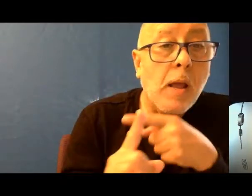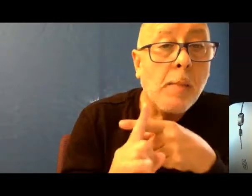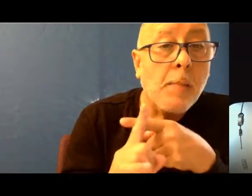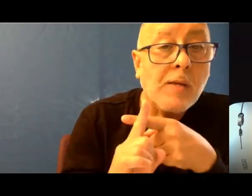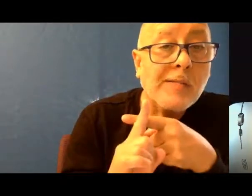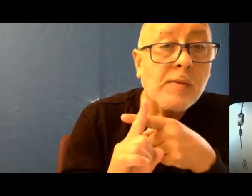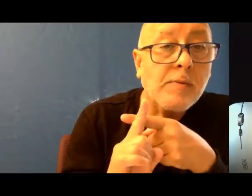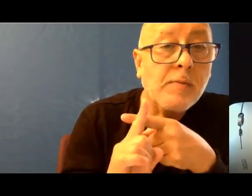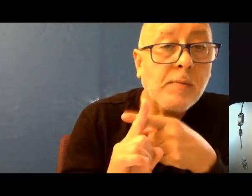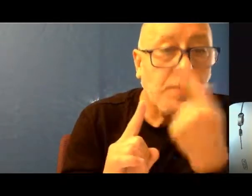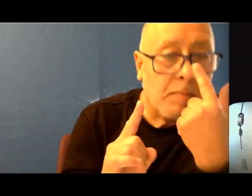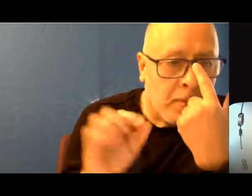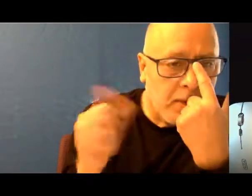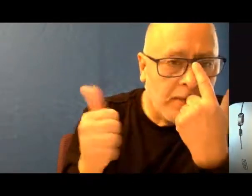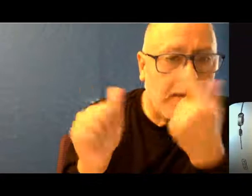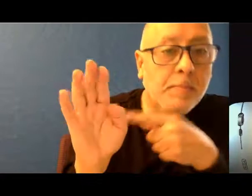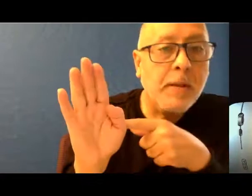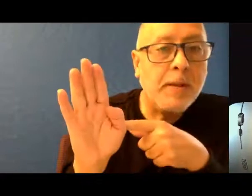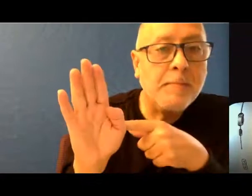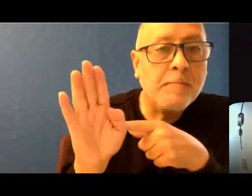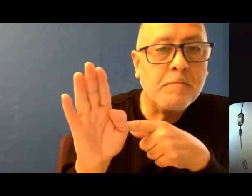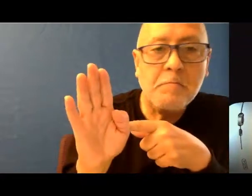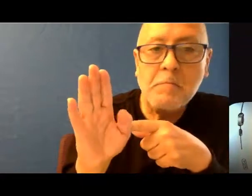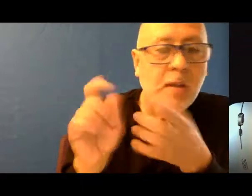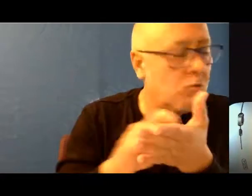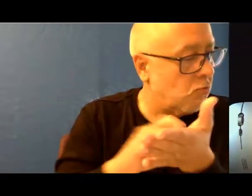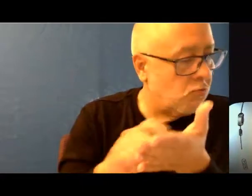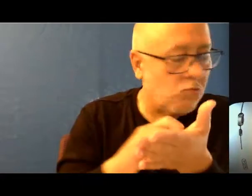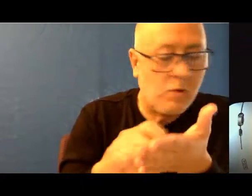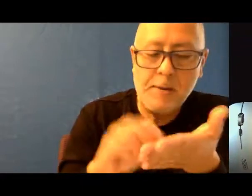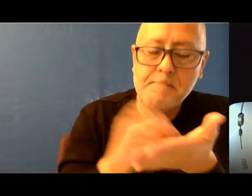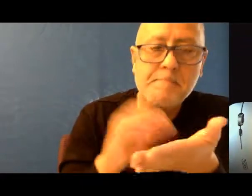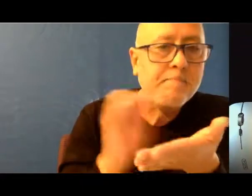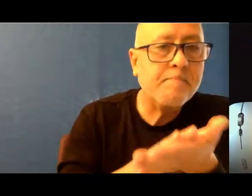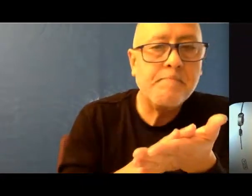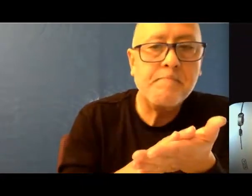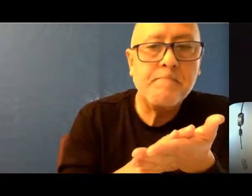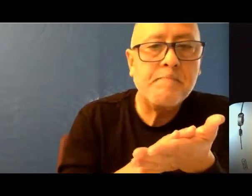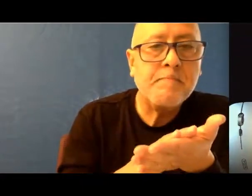positive 10b. So I just write it out.